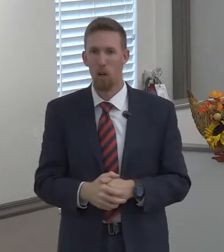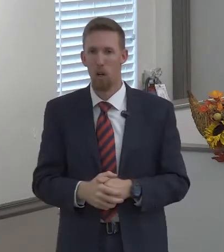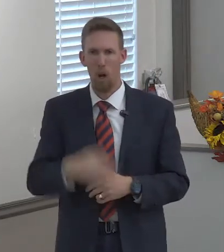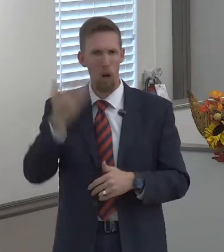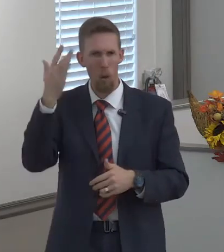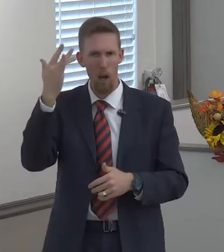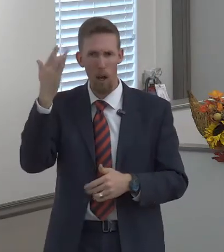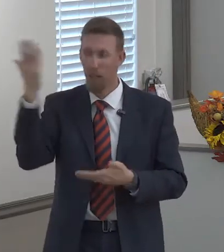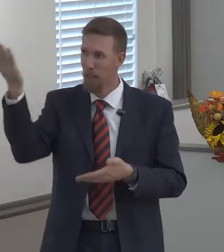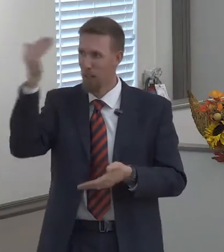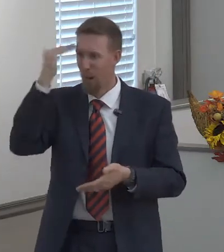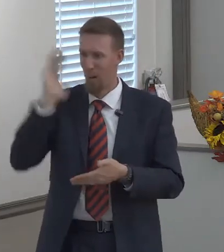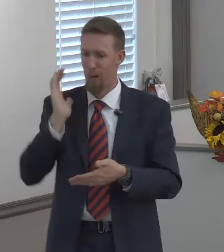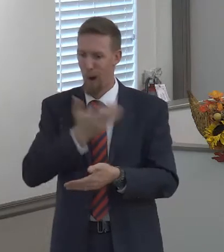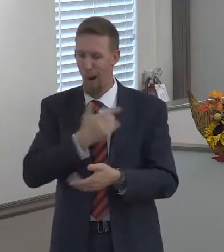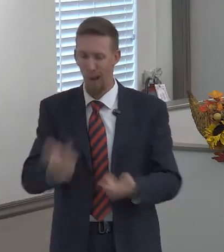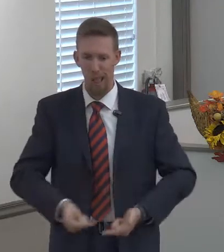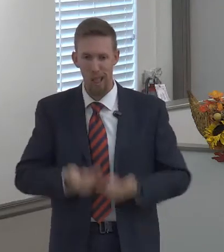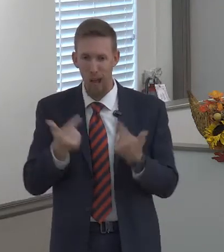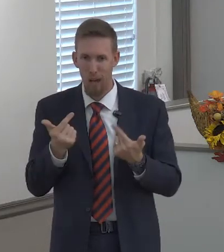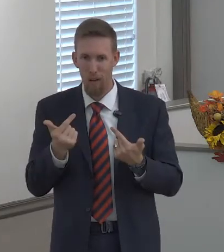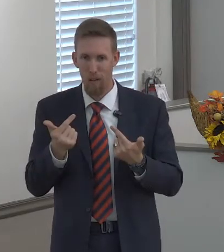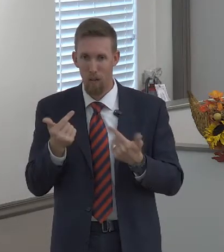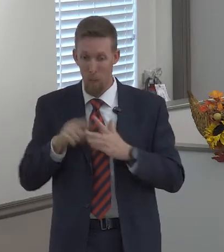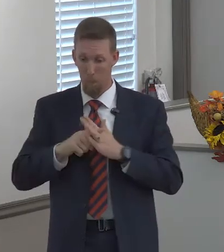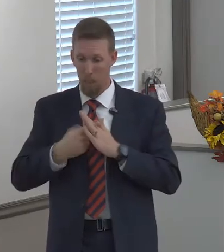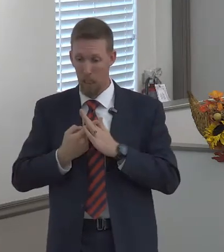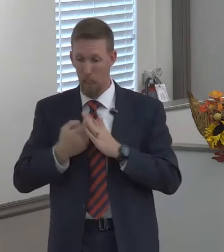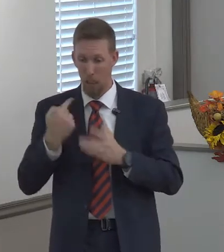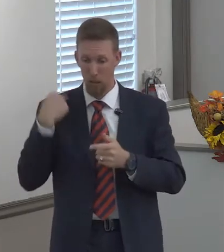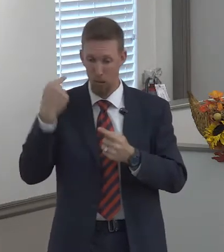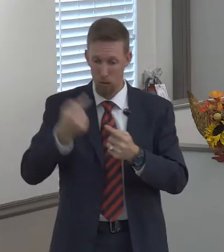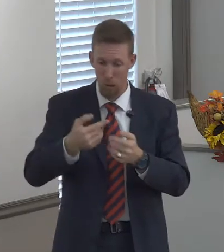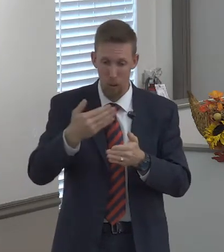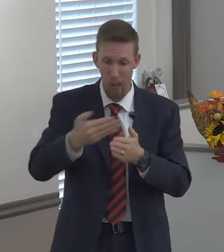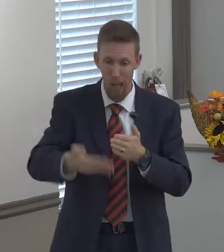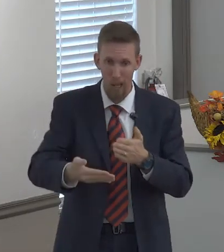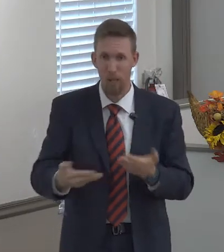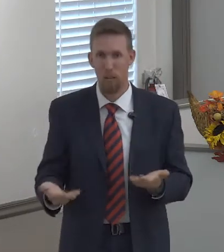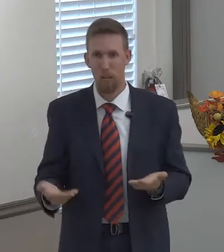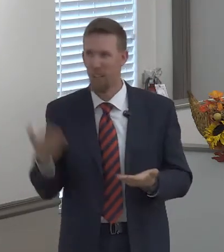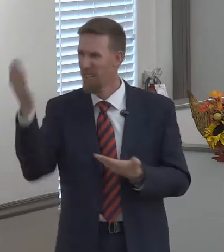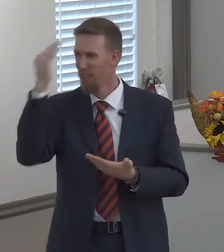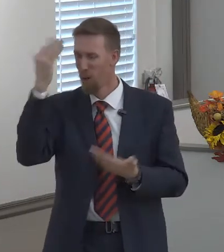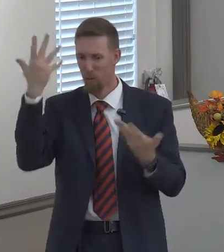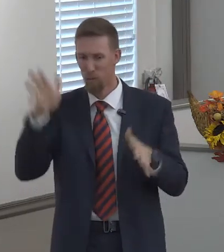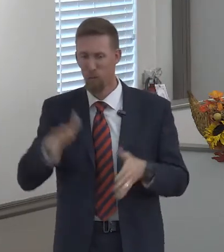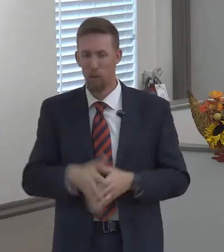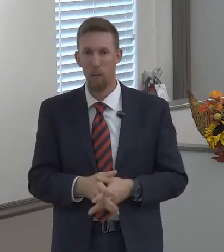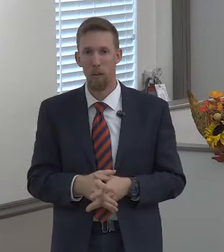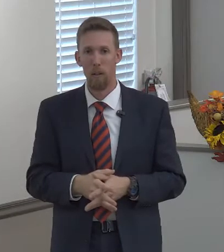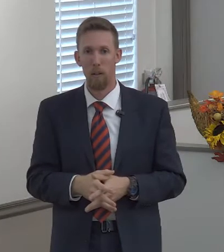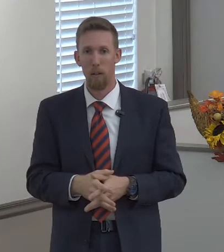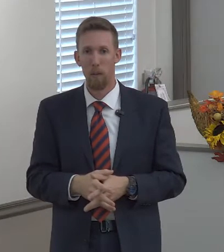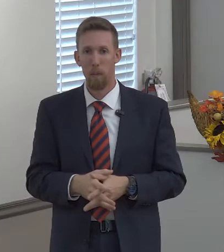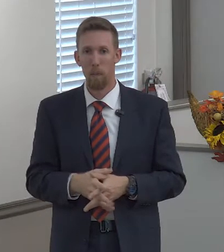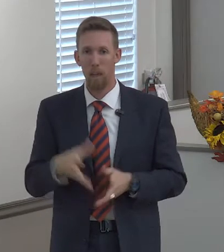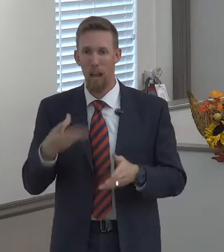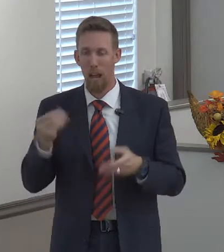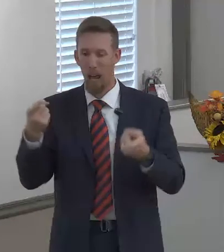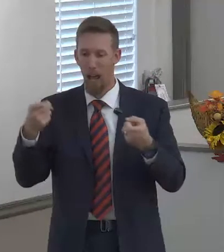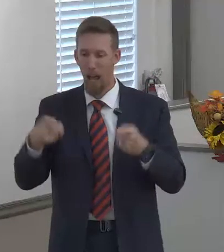it? Thank God for it. Thank God that the only place that you will ever find